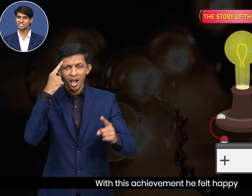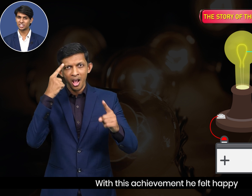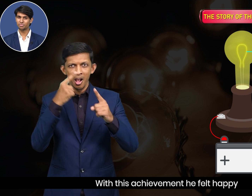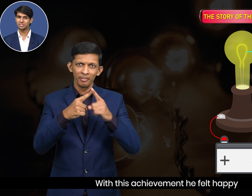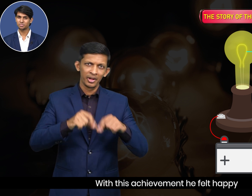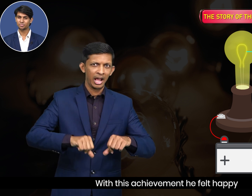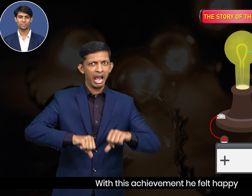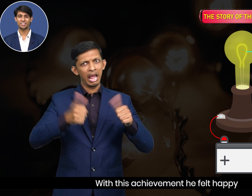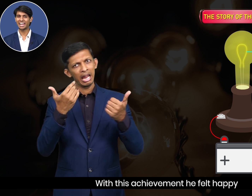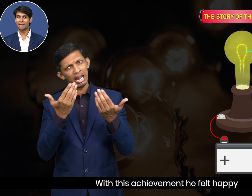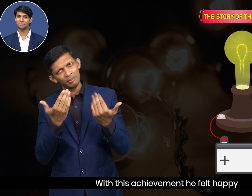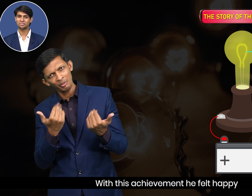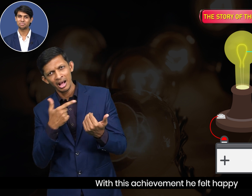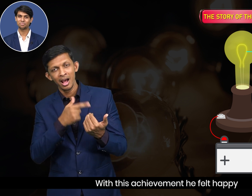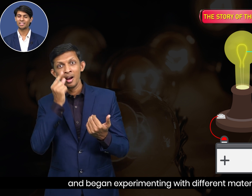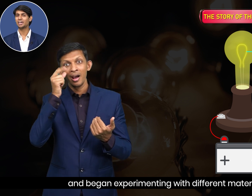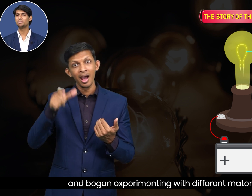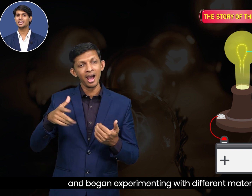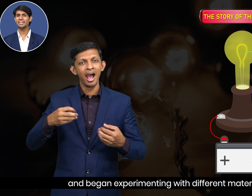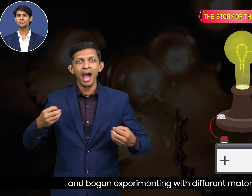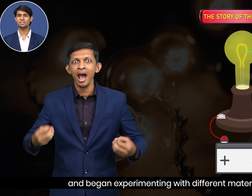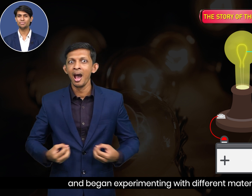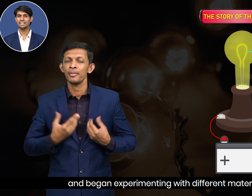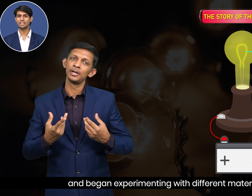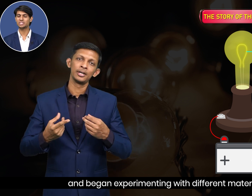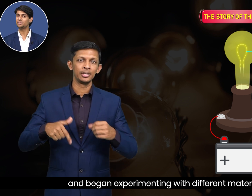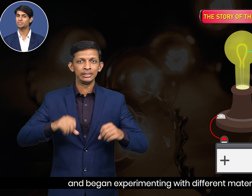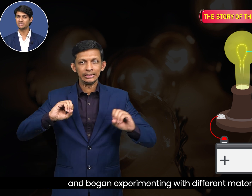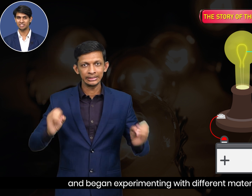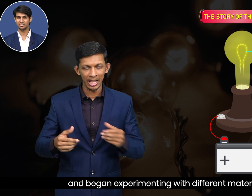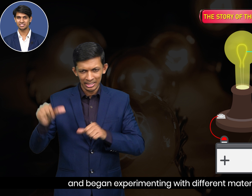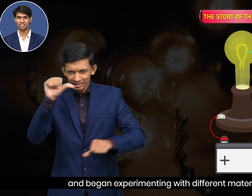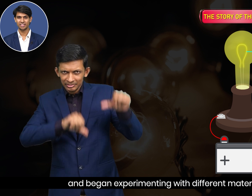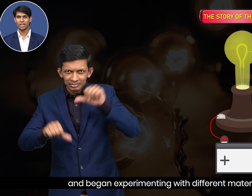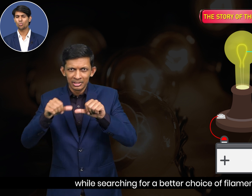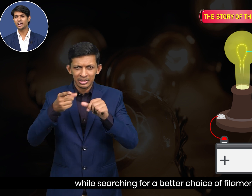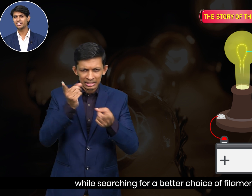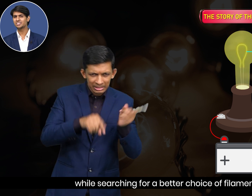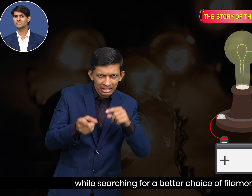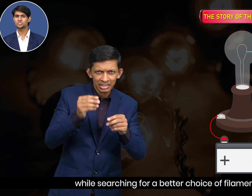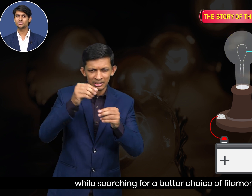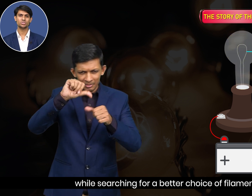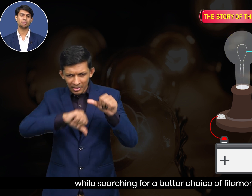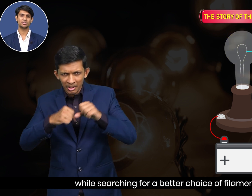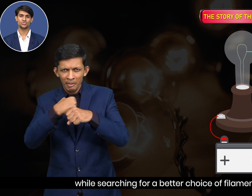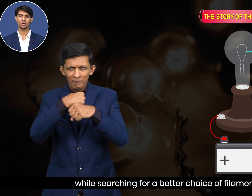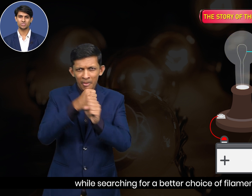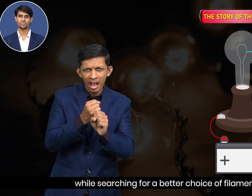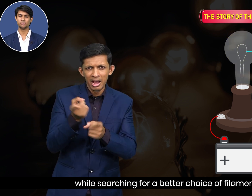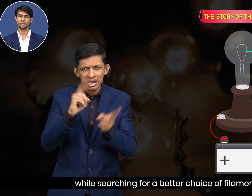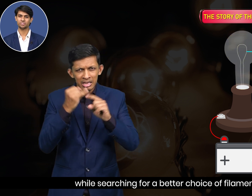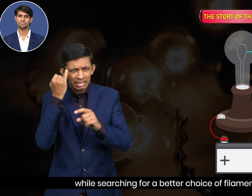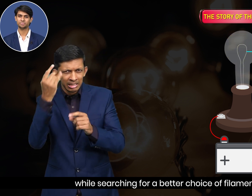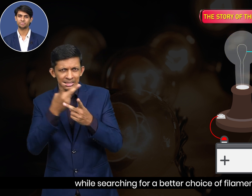With this achievement, he felt happy and began experimenting with different materials while searching for a better choice